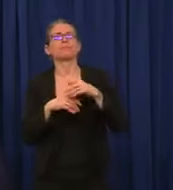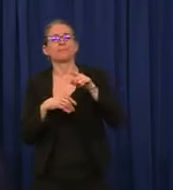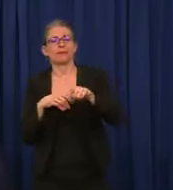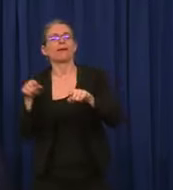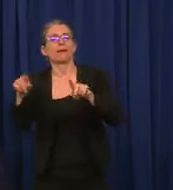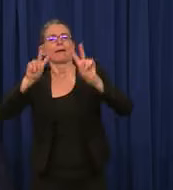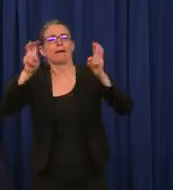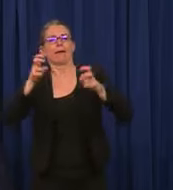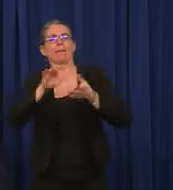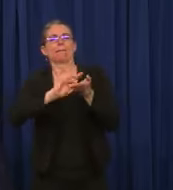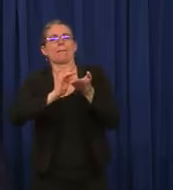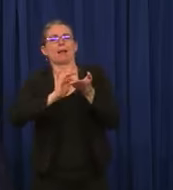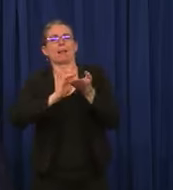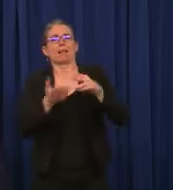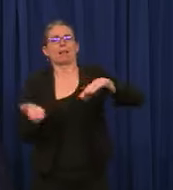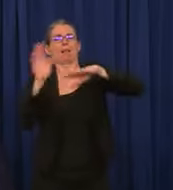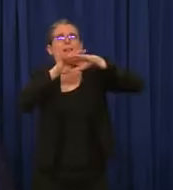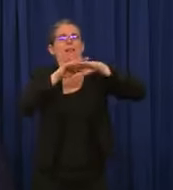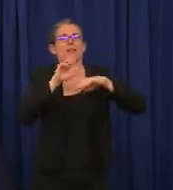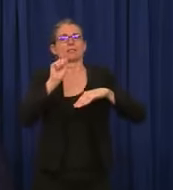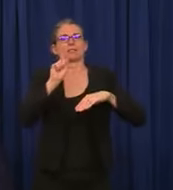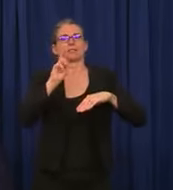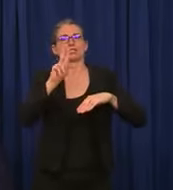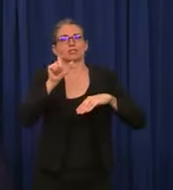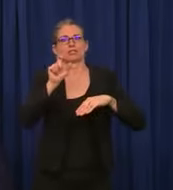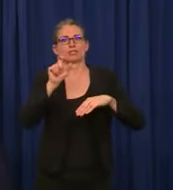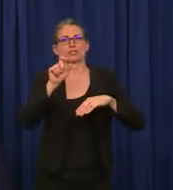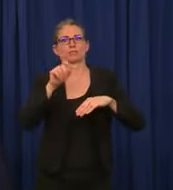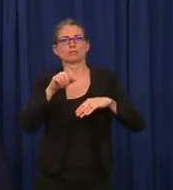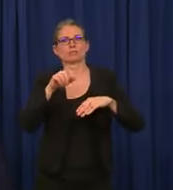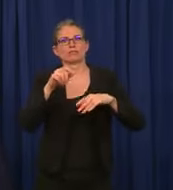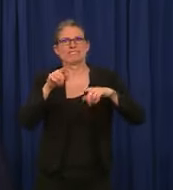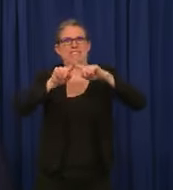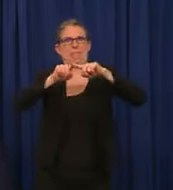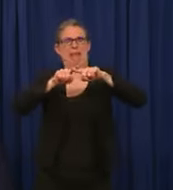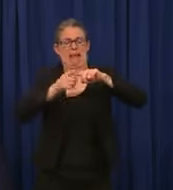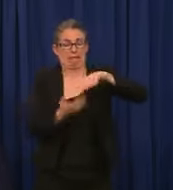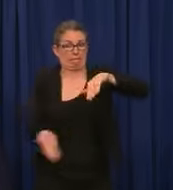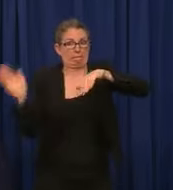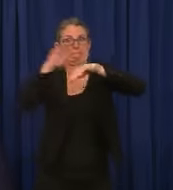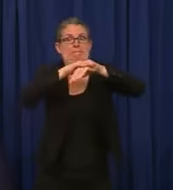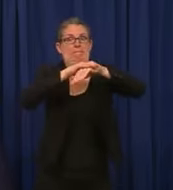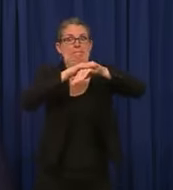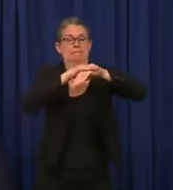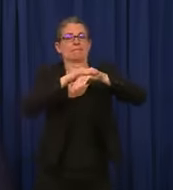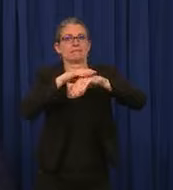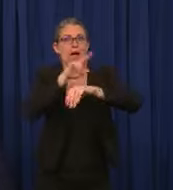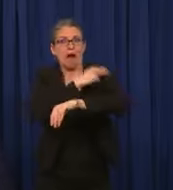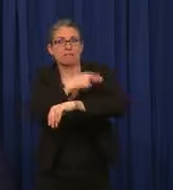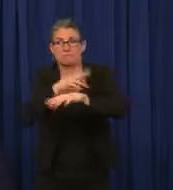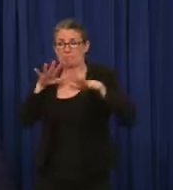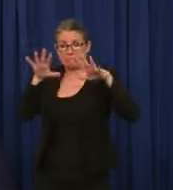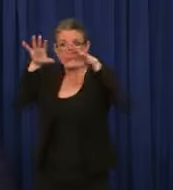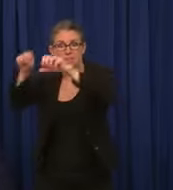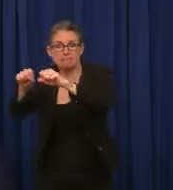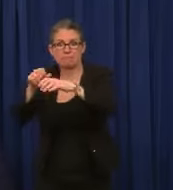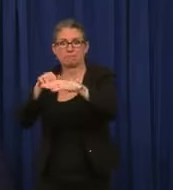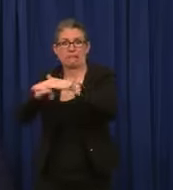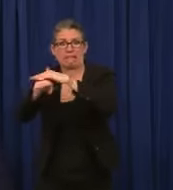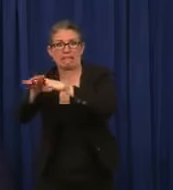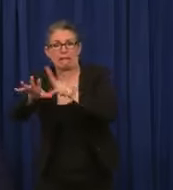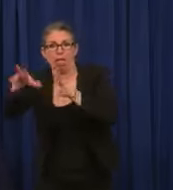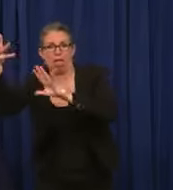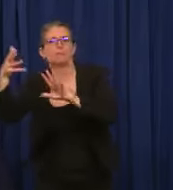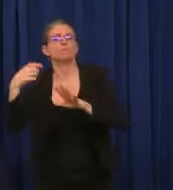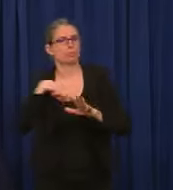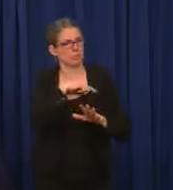for those scenarios as well, working very closely with our colleagues at MEMA, as well as with other state agencies, such as